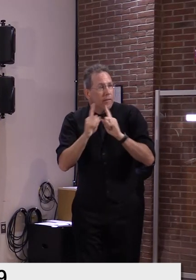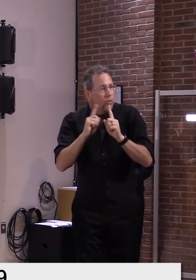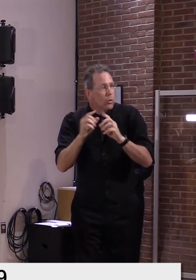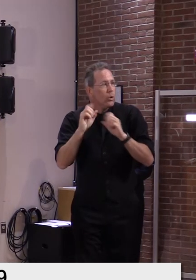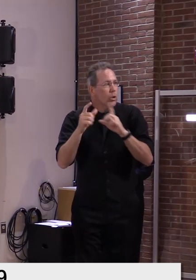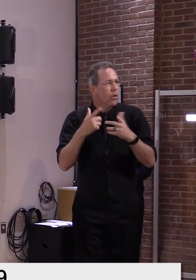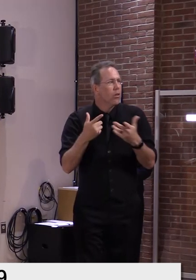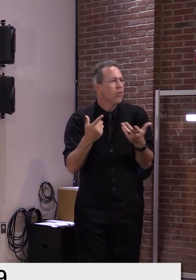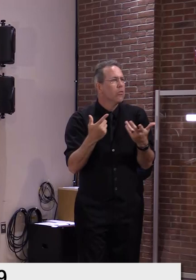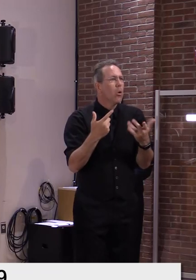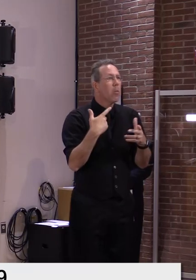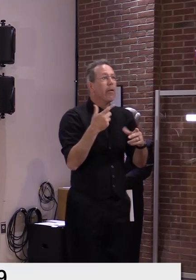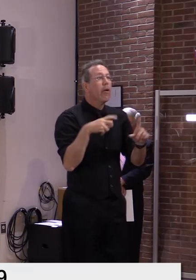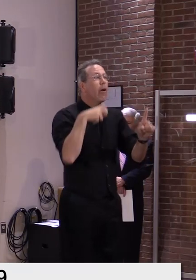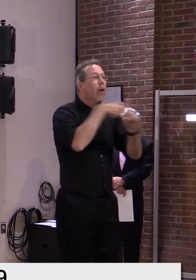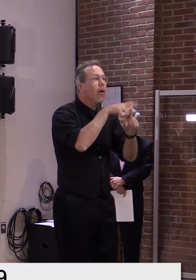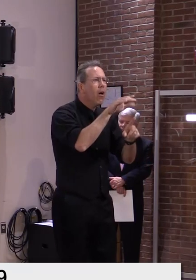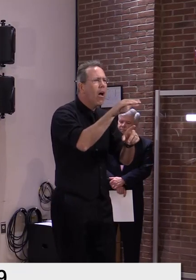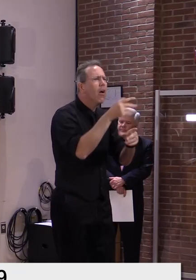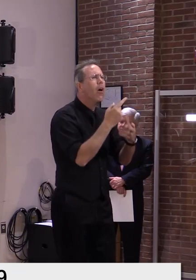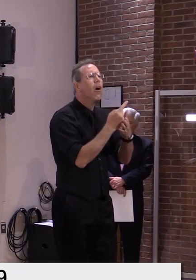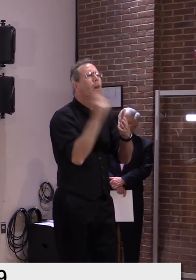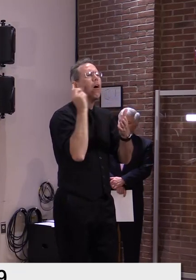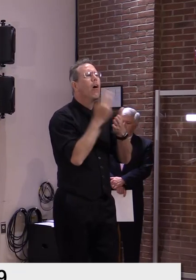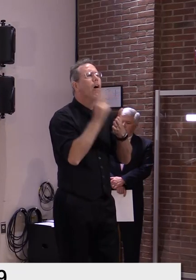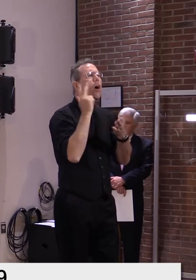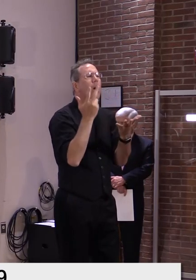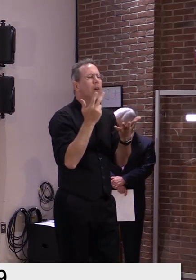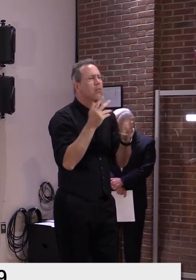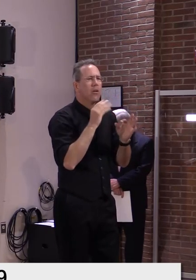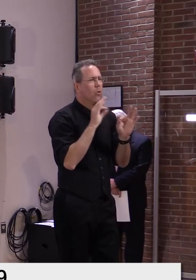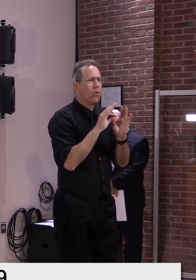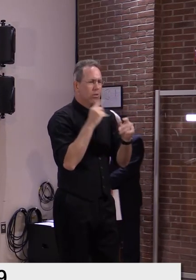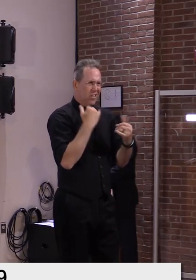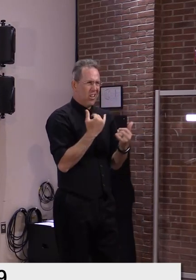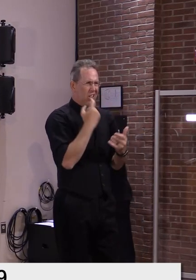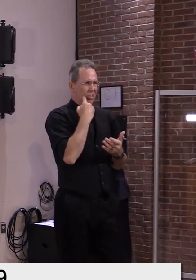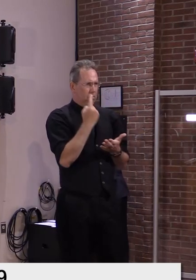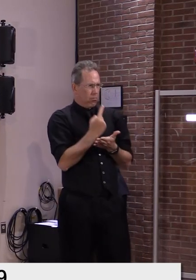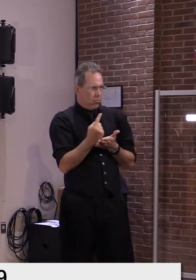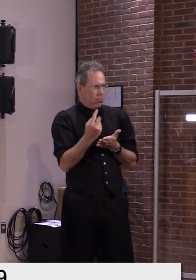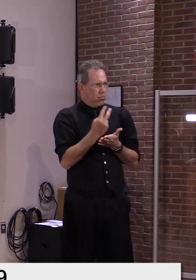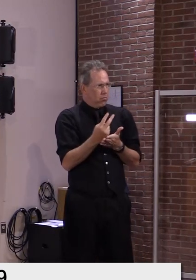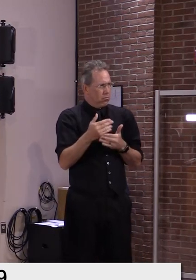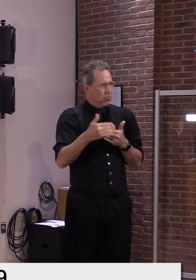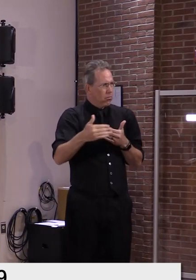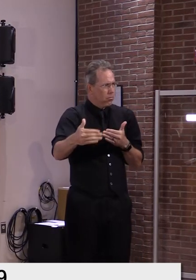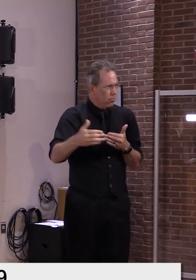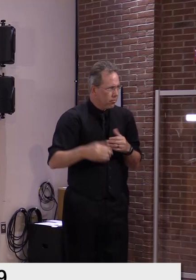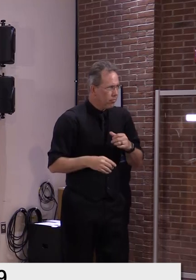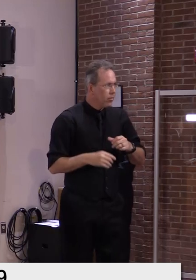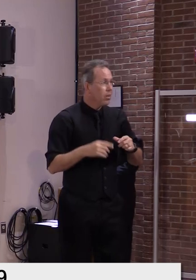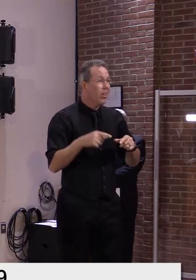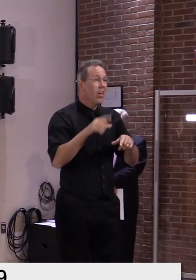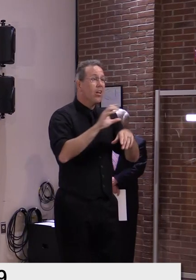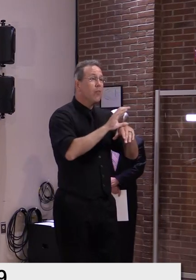my understanding is from our technical team, we hope to have that corrected, but it's a mainframe technical issue. So